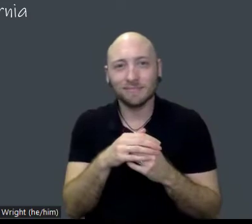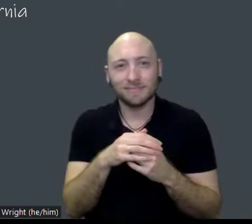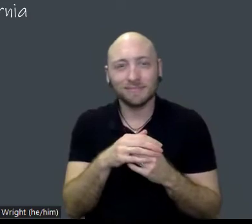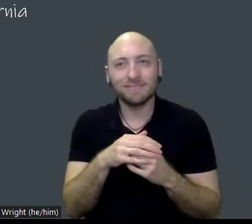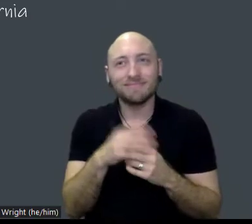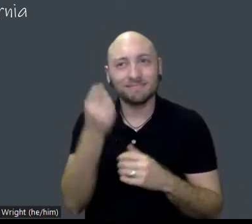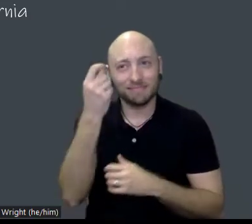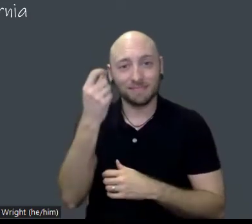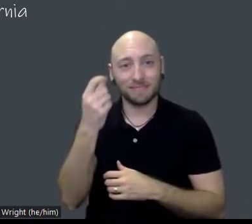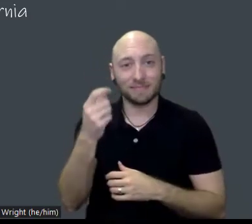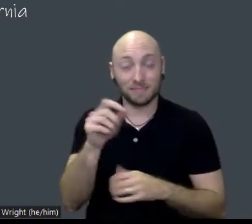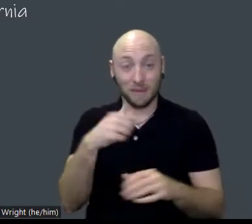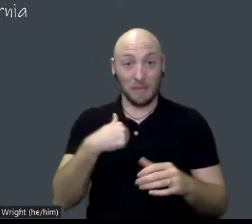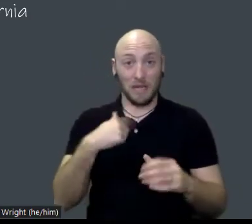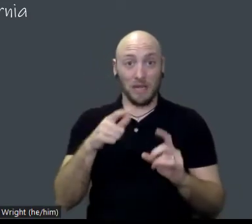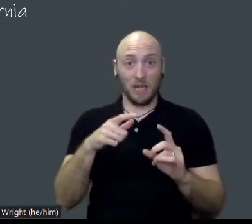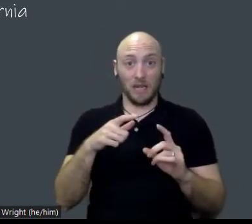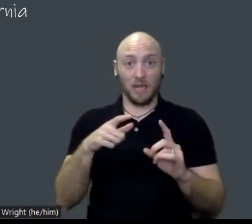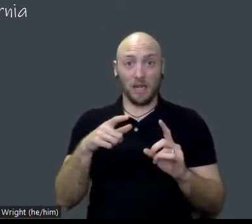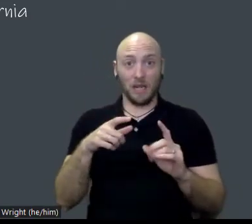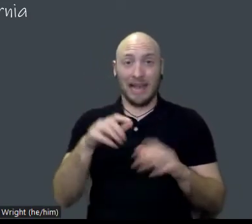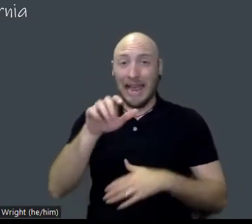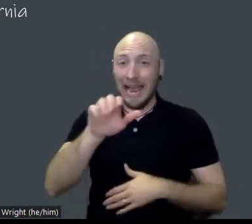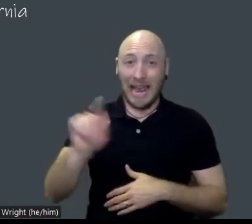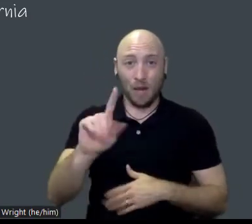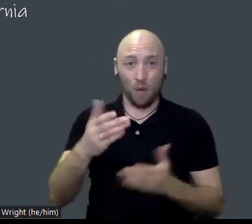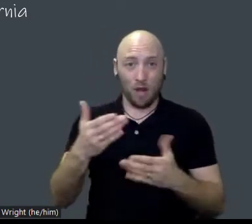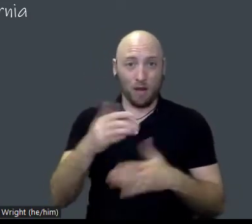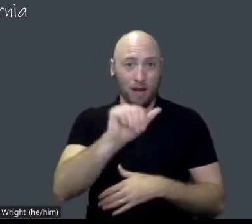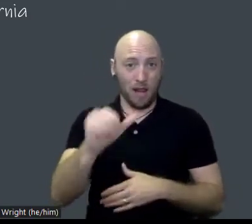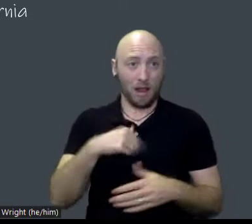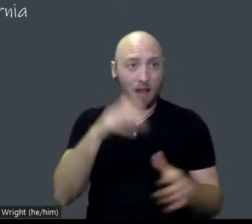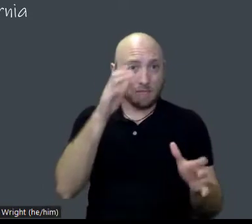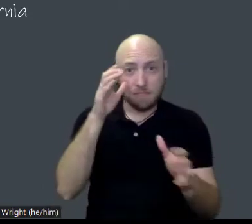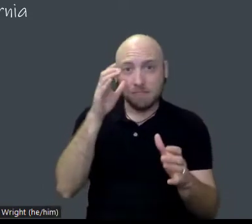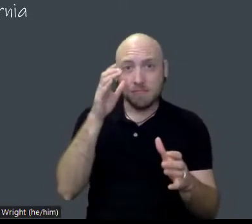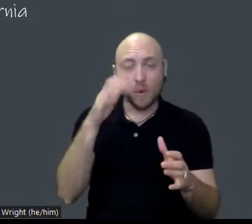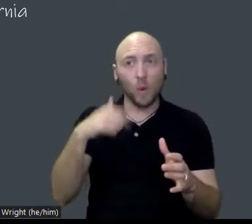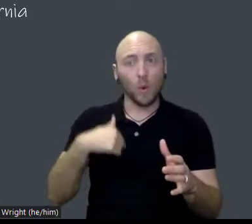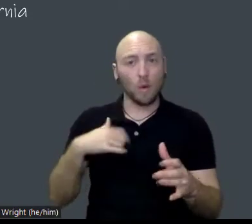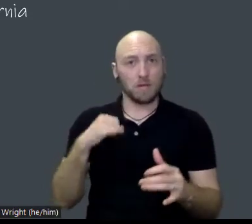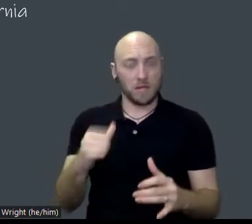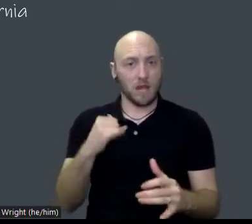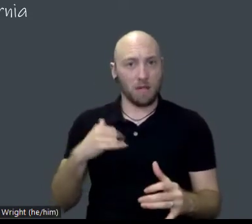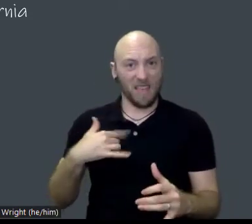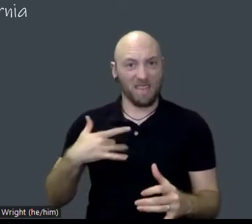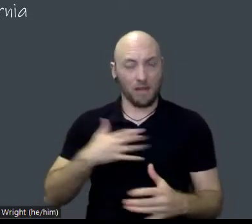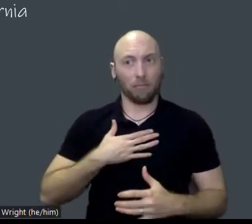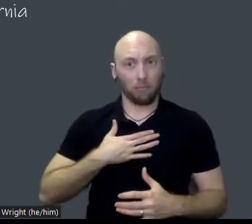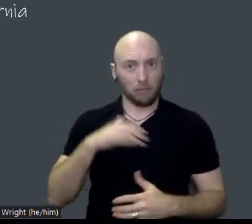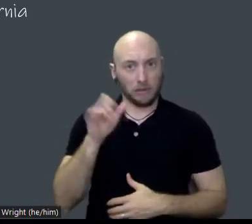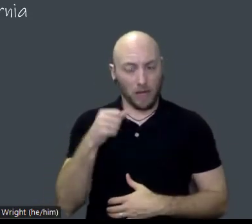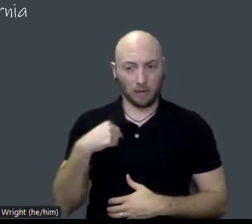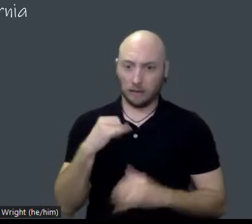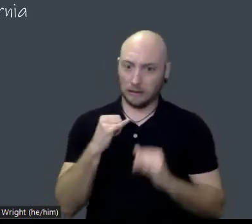can relate to the feelings of anyone, no matter where they come from, like the background or anything like that, like the feelings